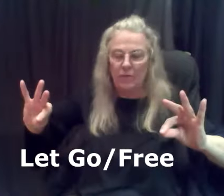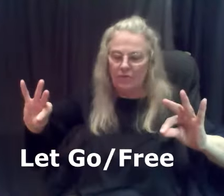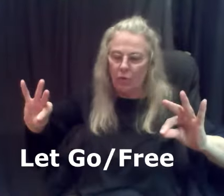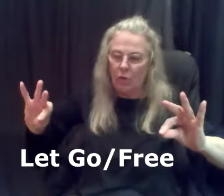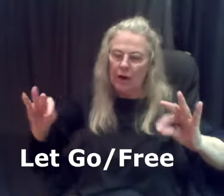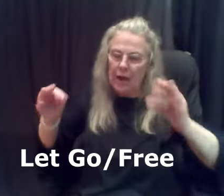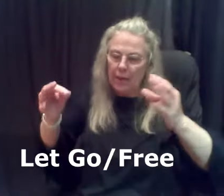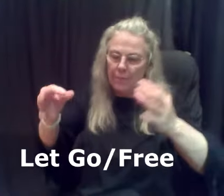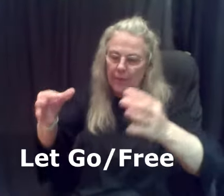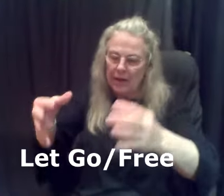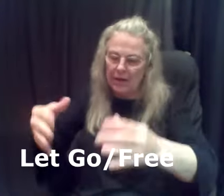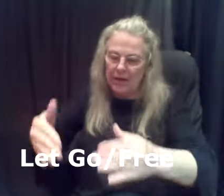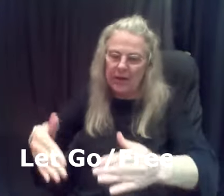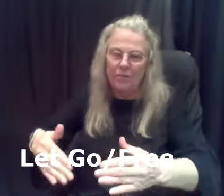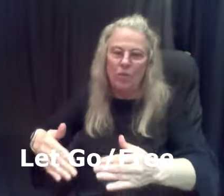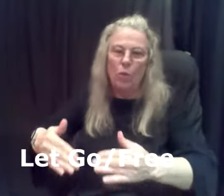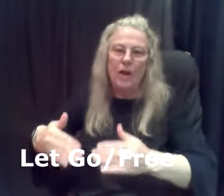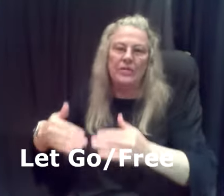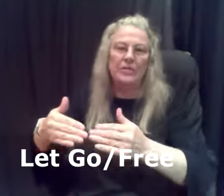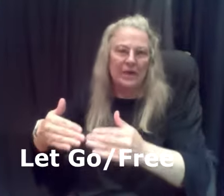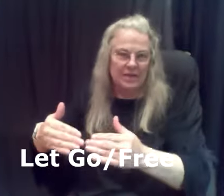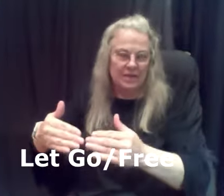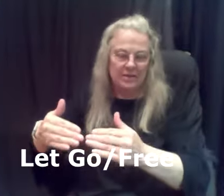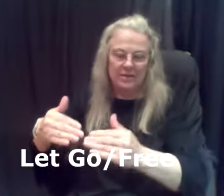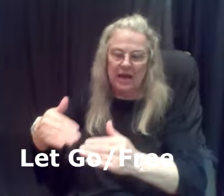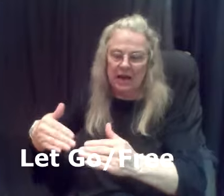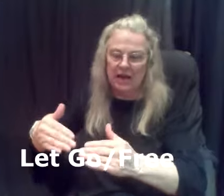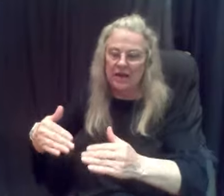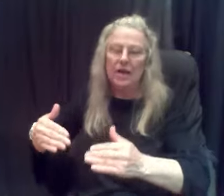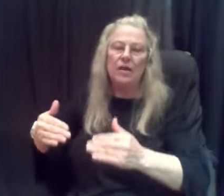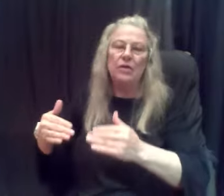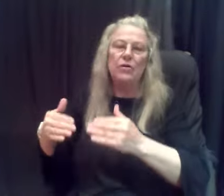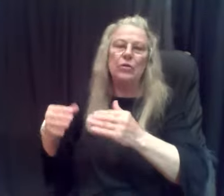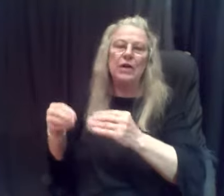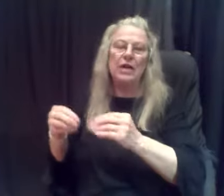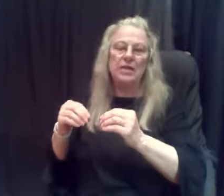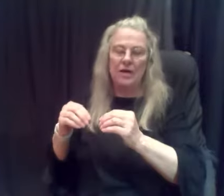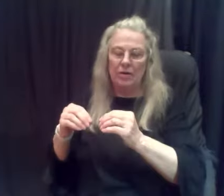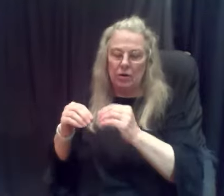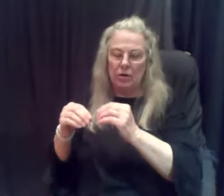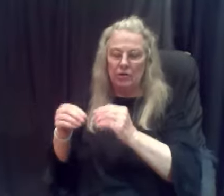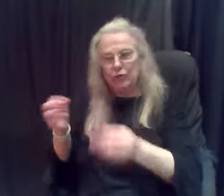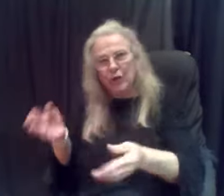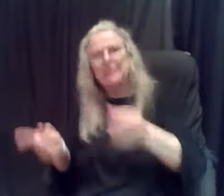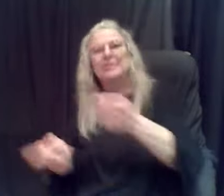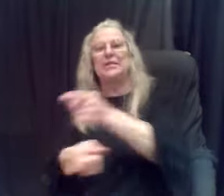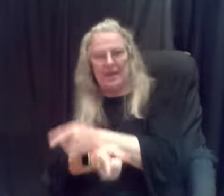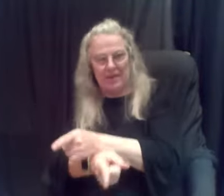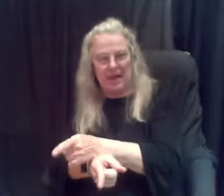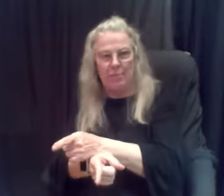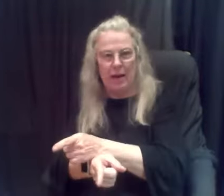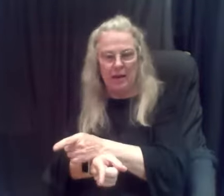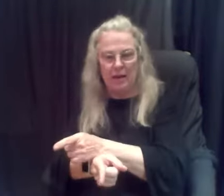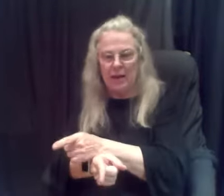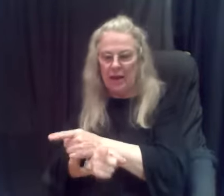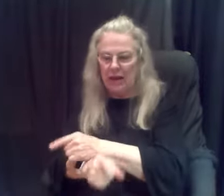before, but the way that this is saying it, you need to translate that back